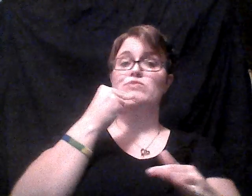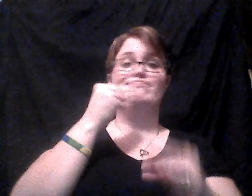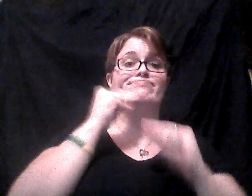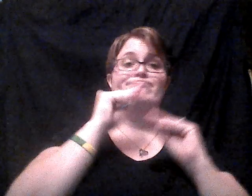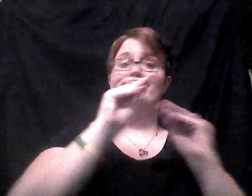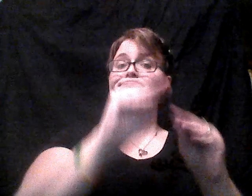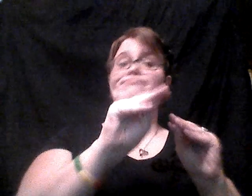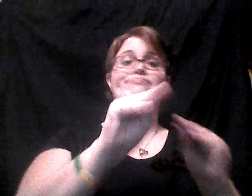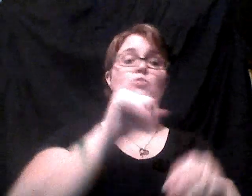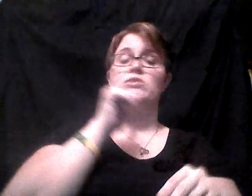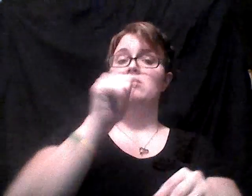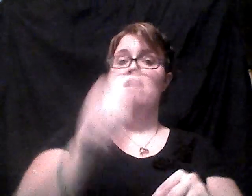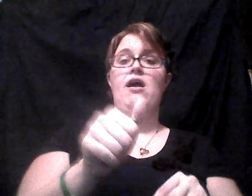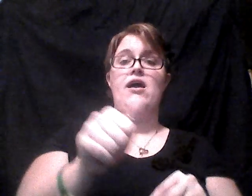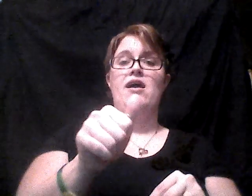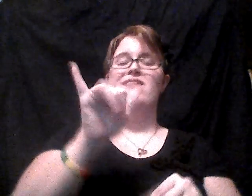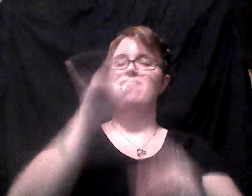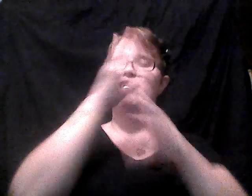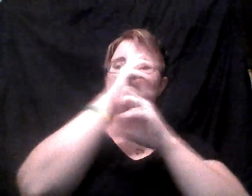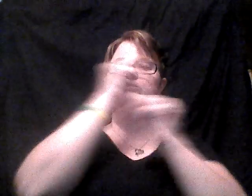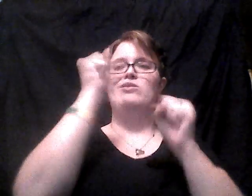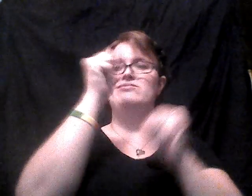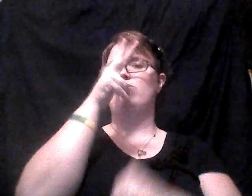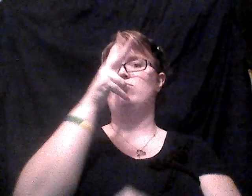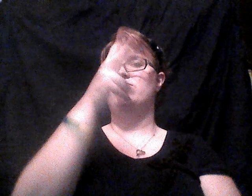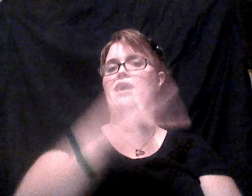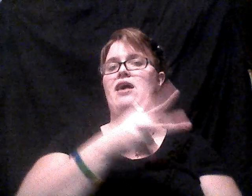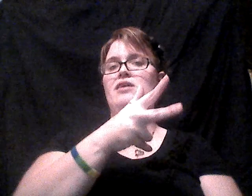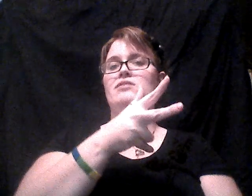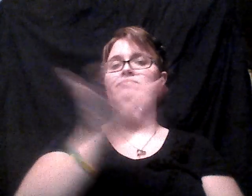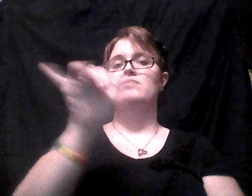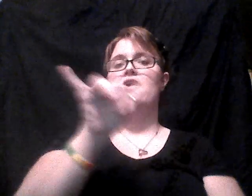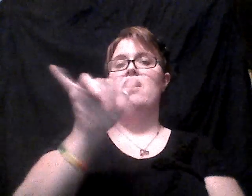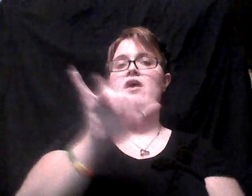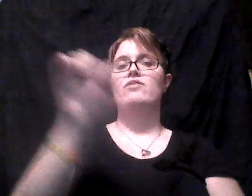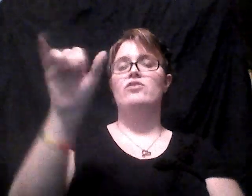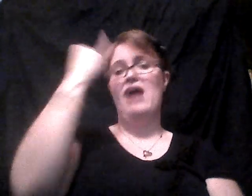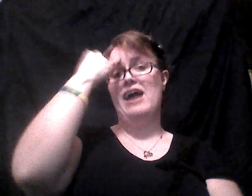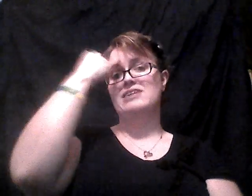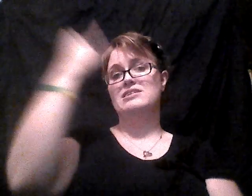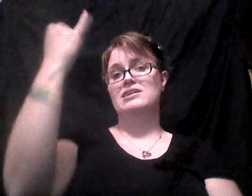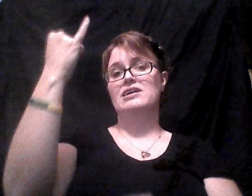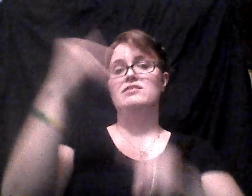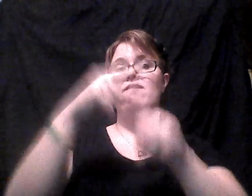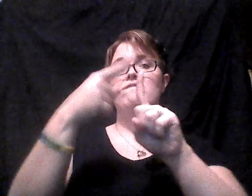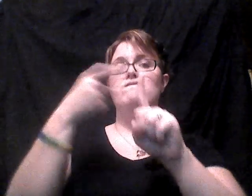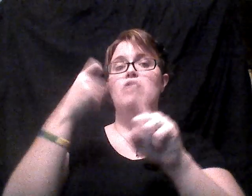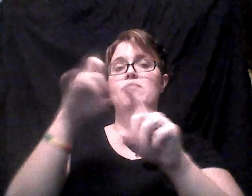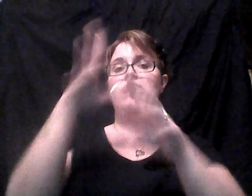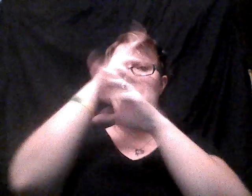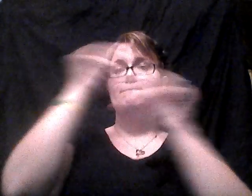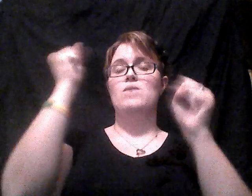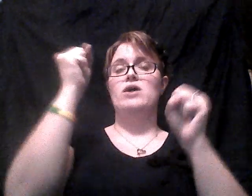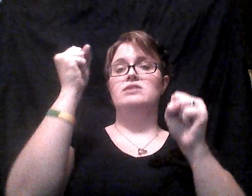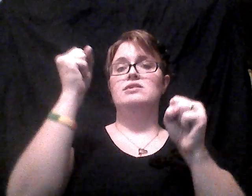my God. Other concepts of the 1929 or 1930 era of Herbert Hoover, the bonus army. You want to Hoover, what the hell? Oh my God.